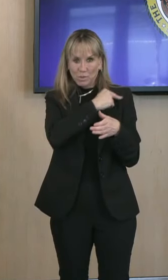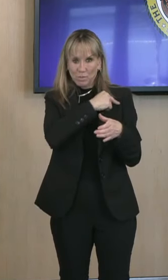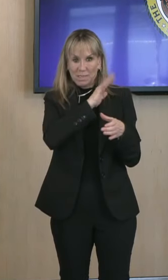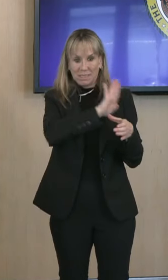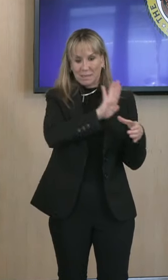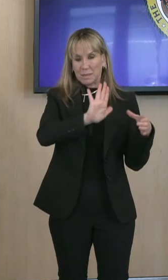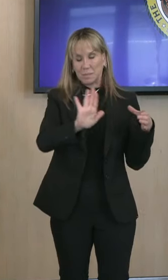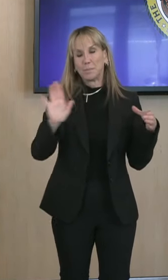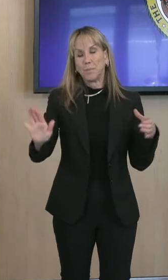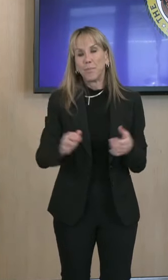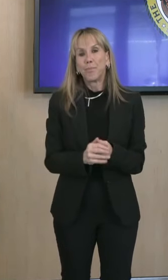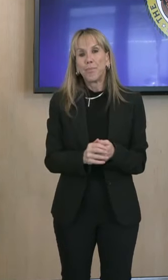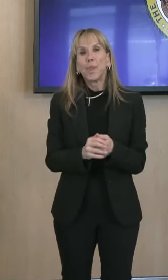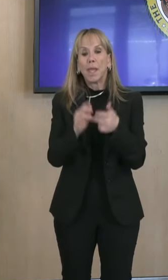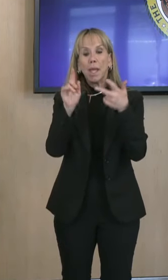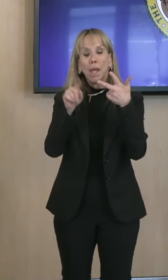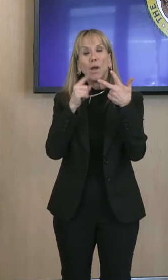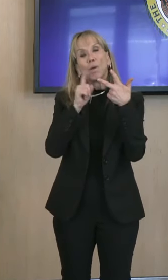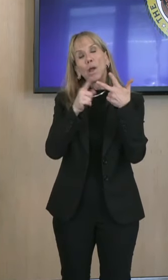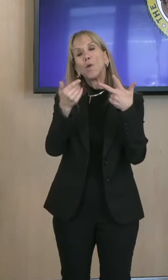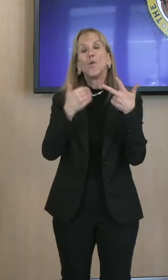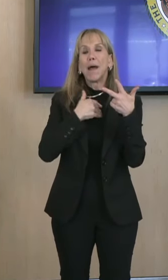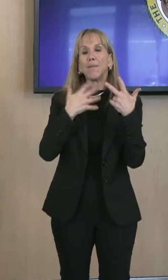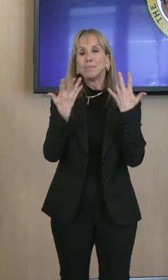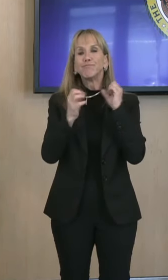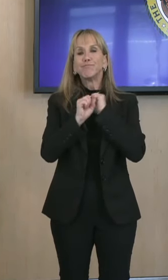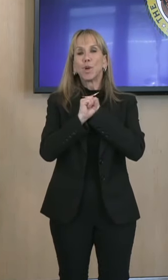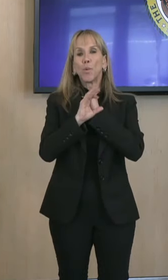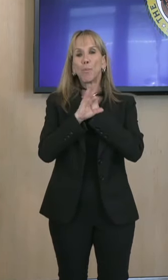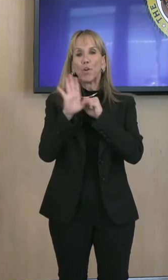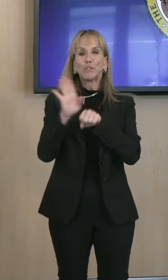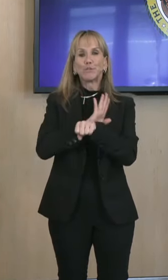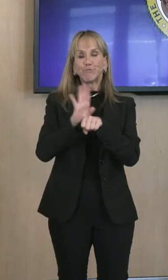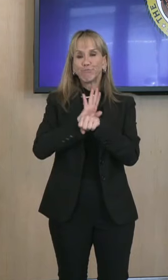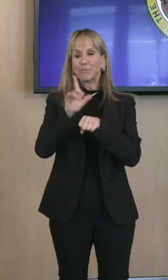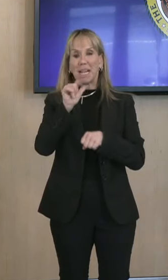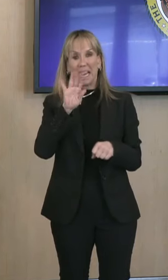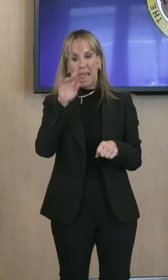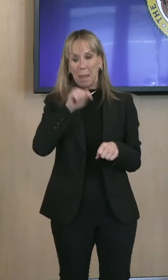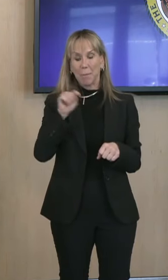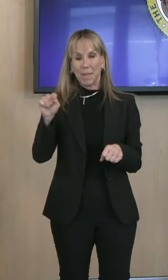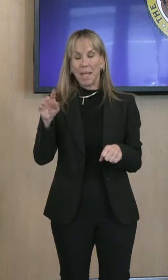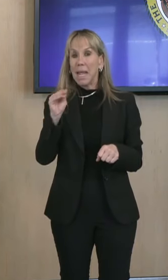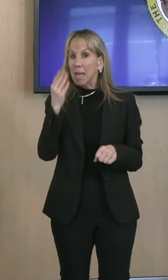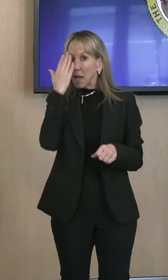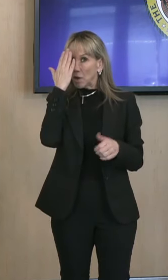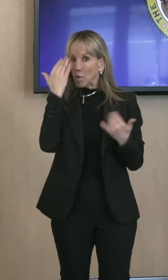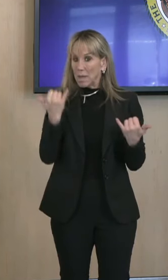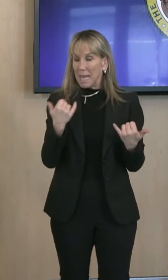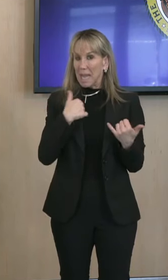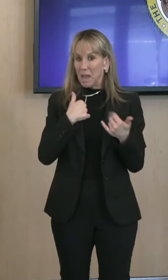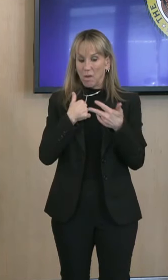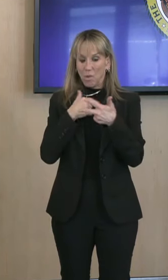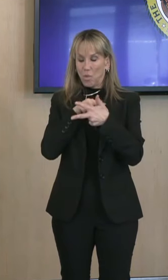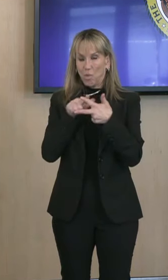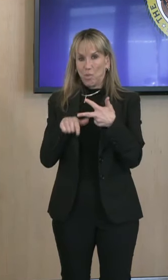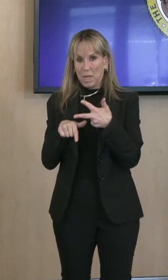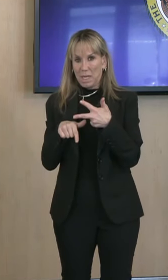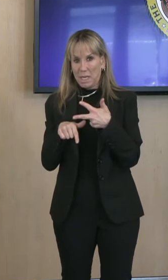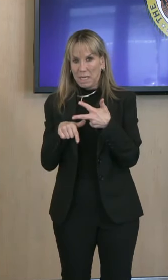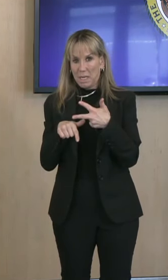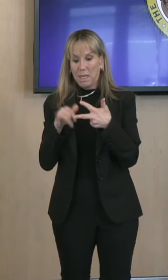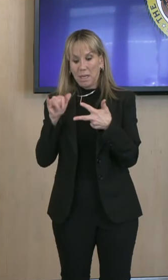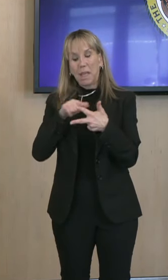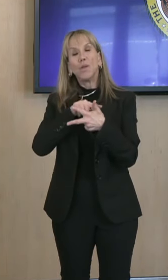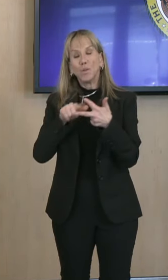And then thirdly, you have commercial labs, and there are three, at least that I'm aware of, that